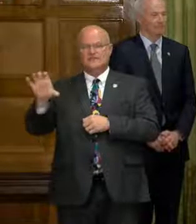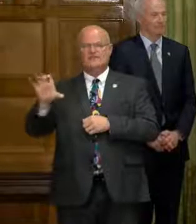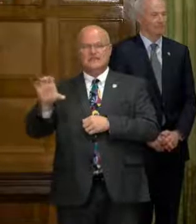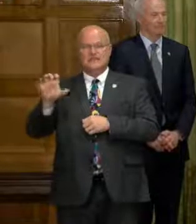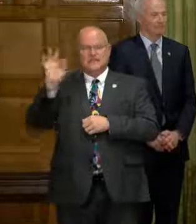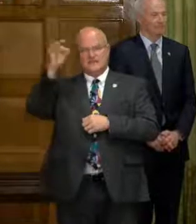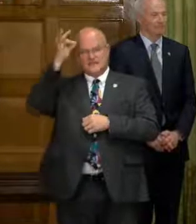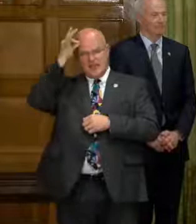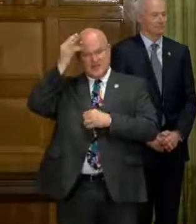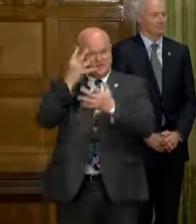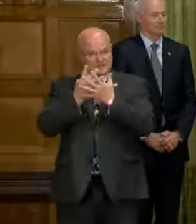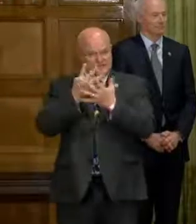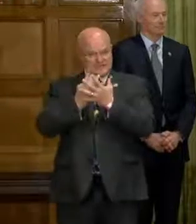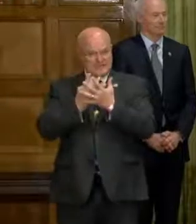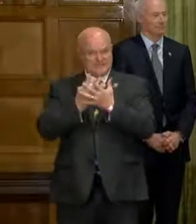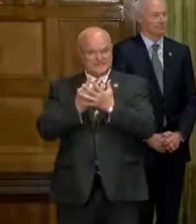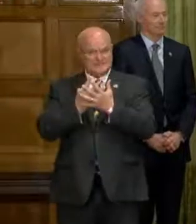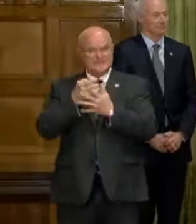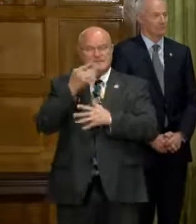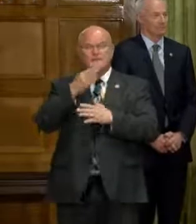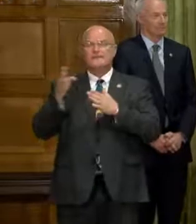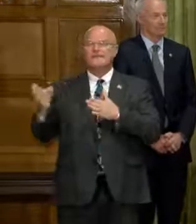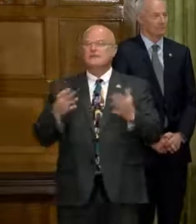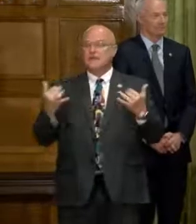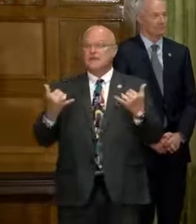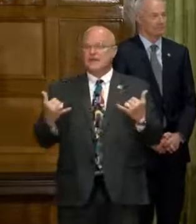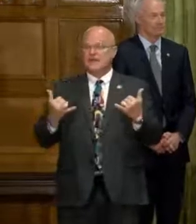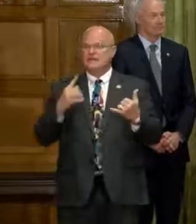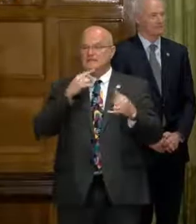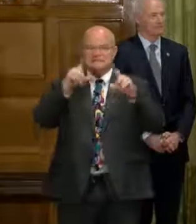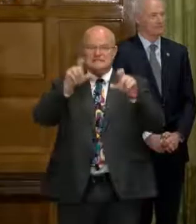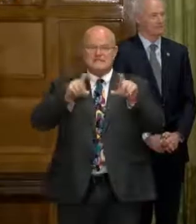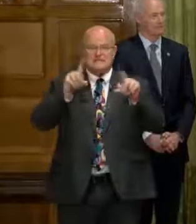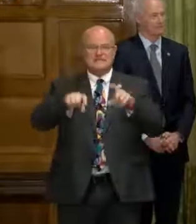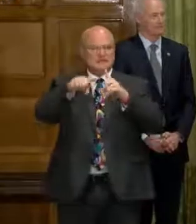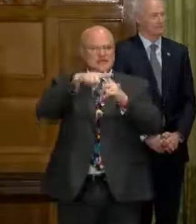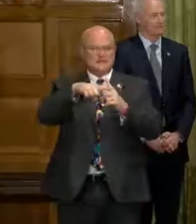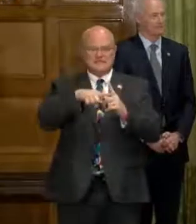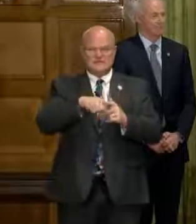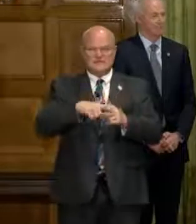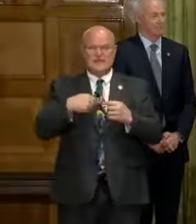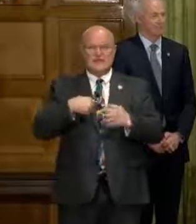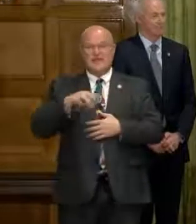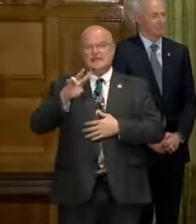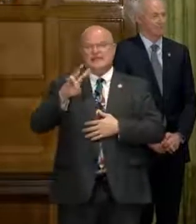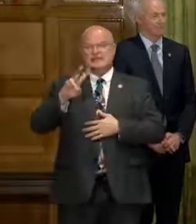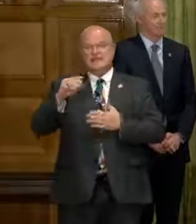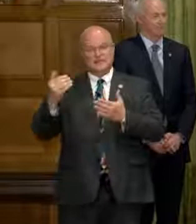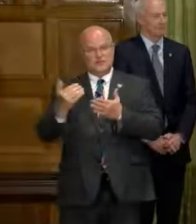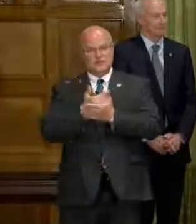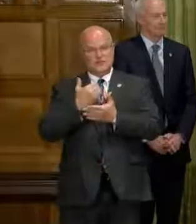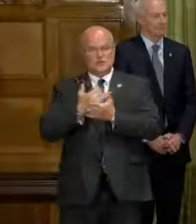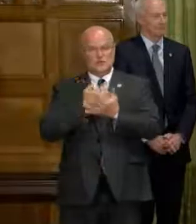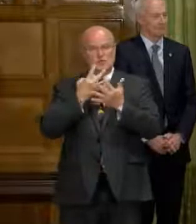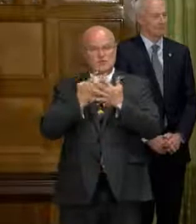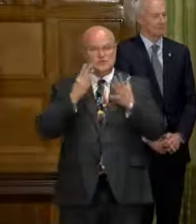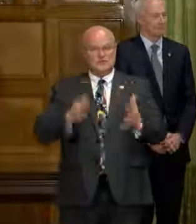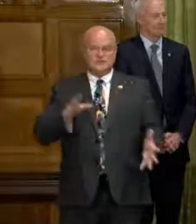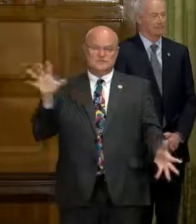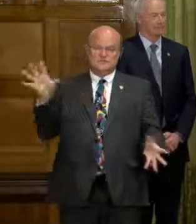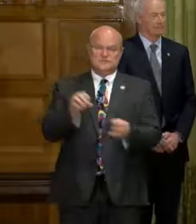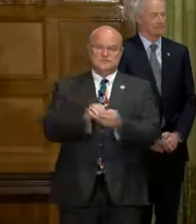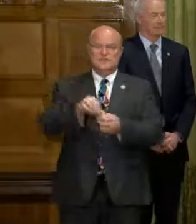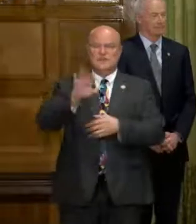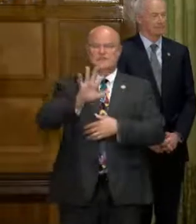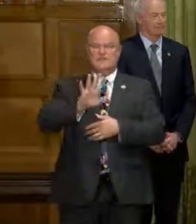federal facility. Their strategy at this point has been just to test positives, and they have had 7 new inmates, so they're up to a total